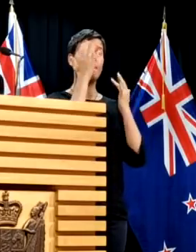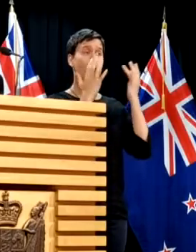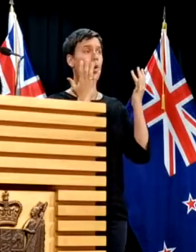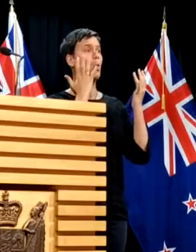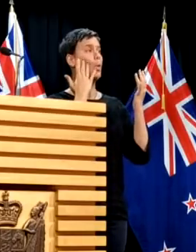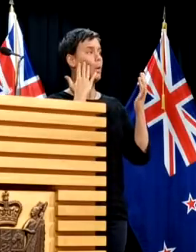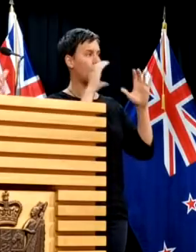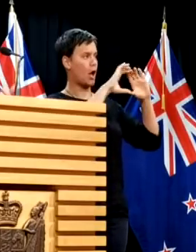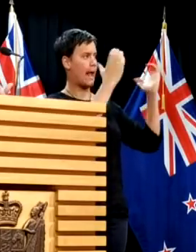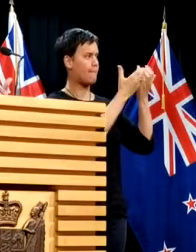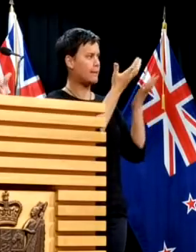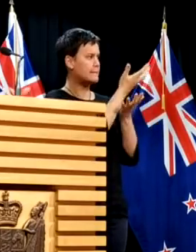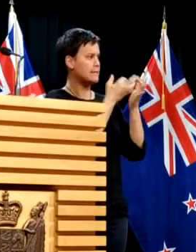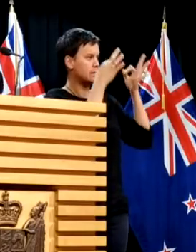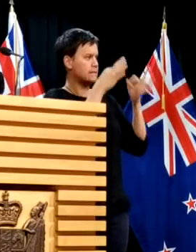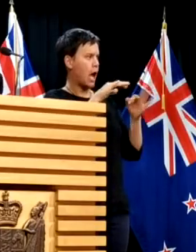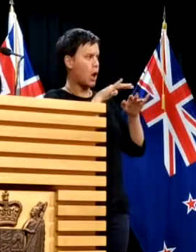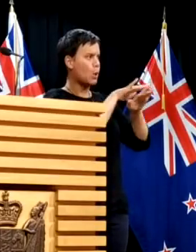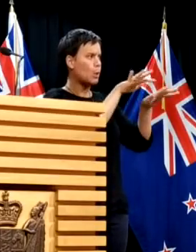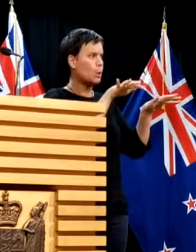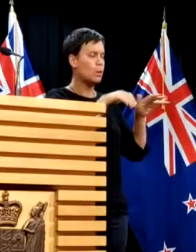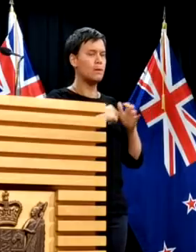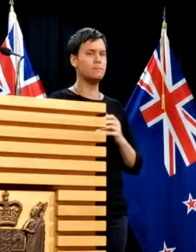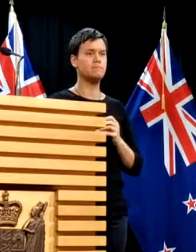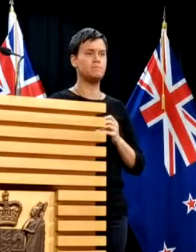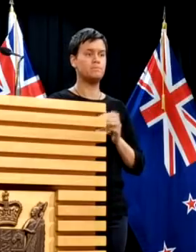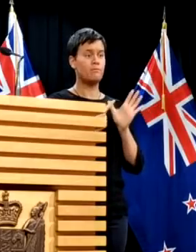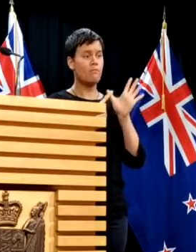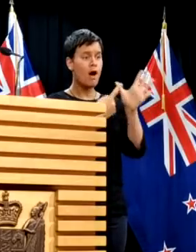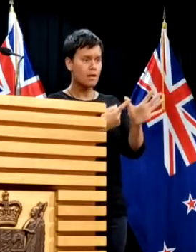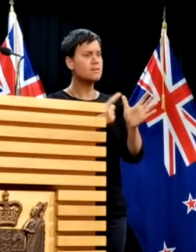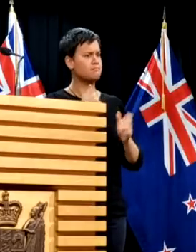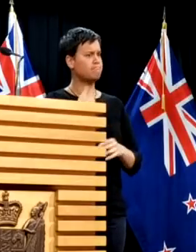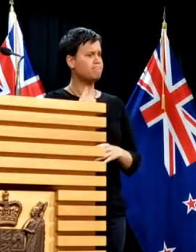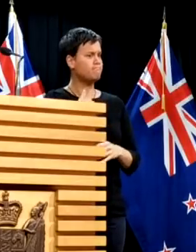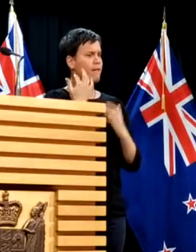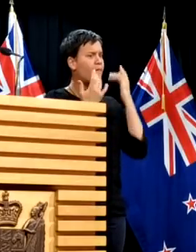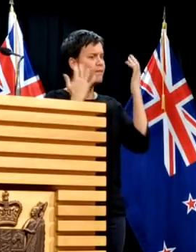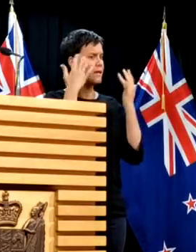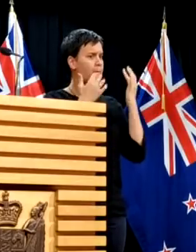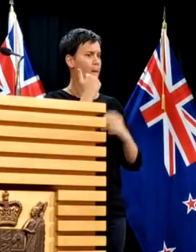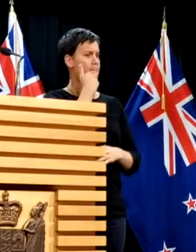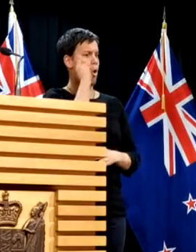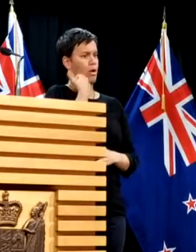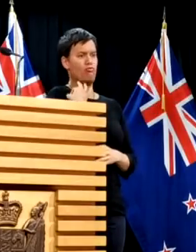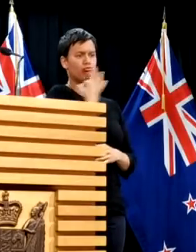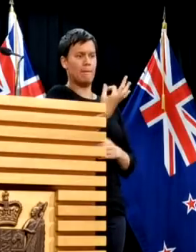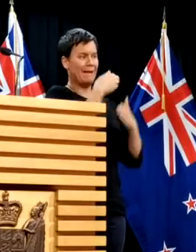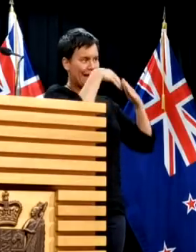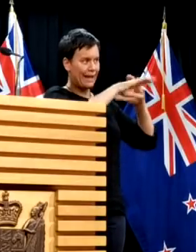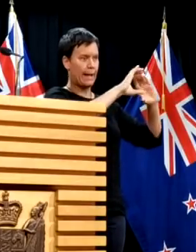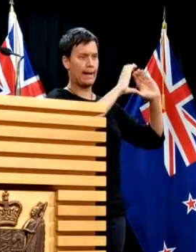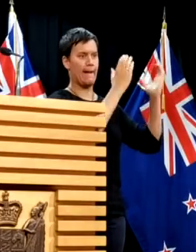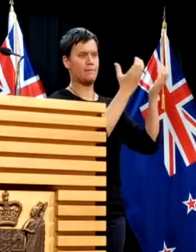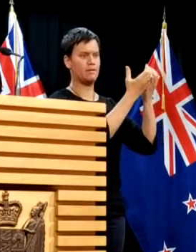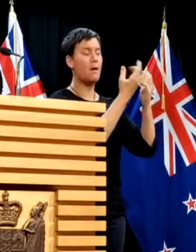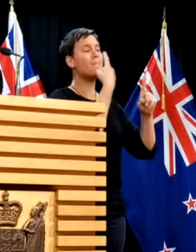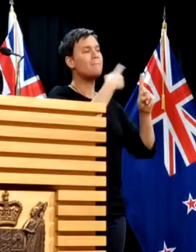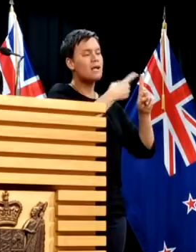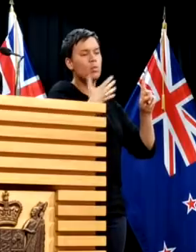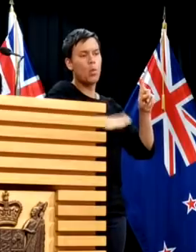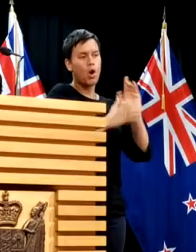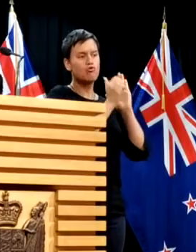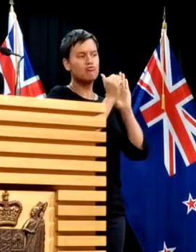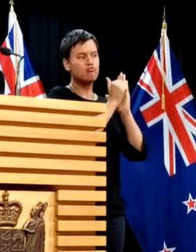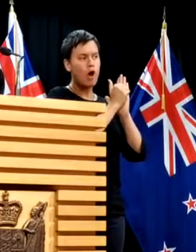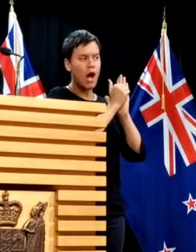cabinet? That is one of my key considerations alongside utilising the skills in the team, making sure